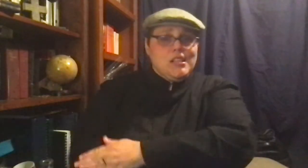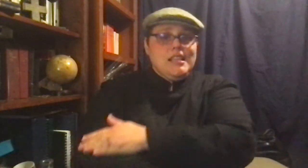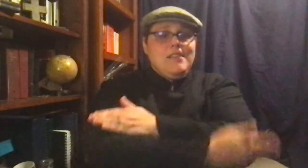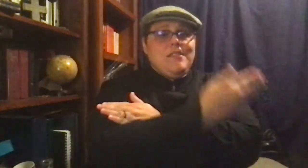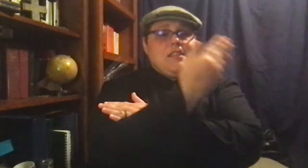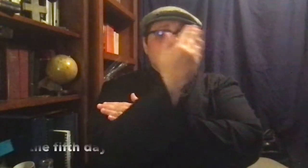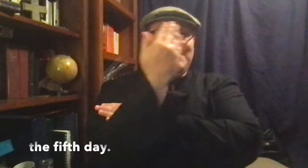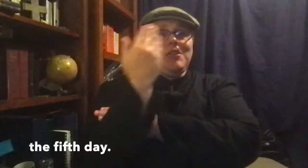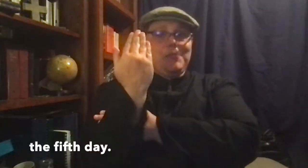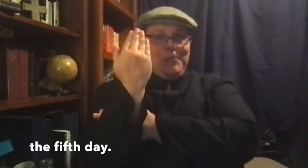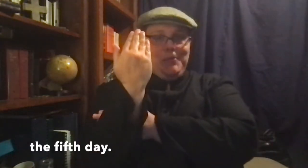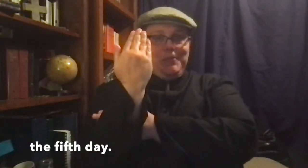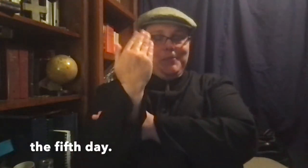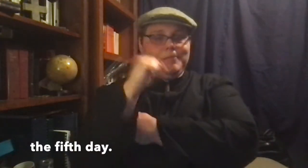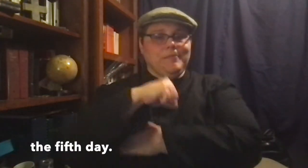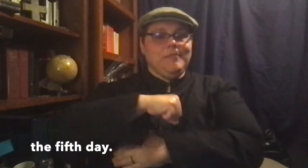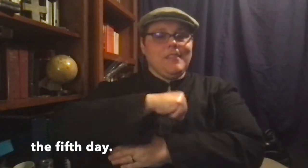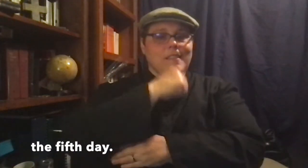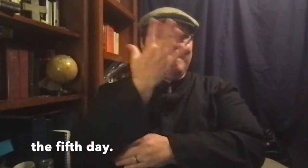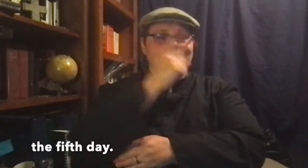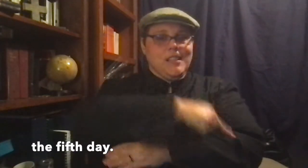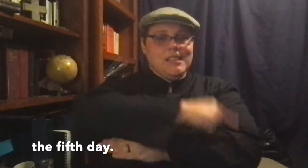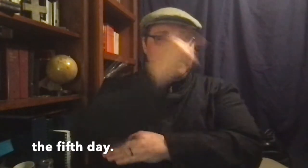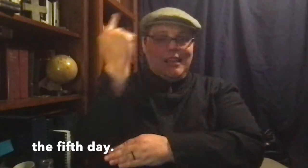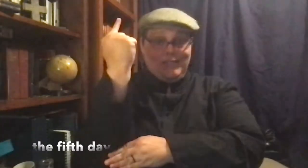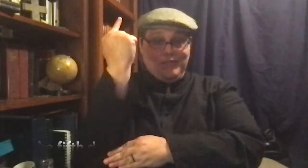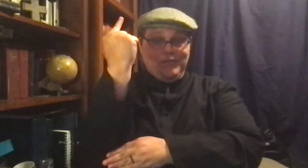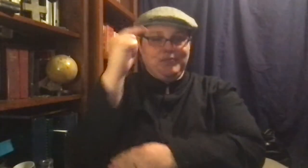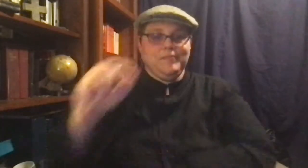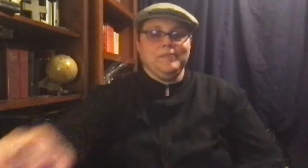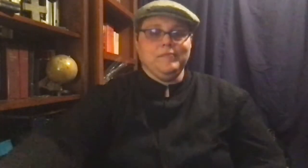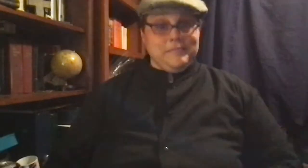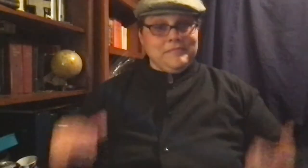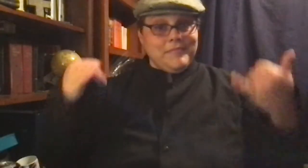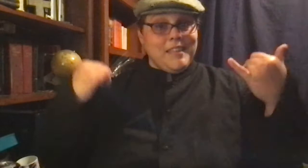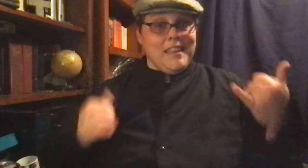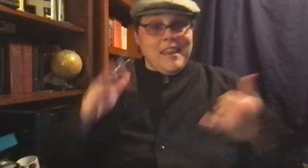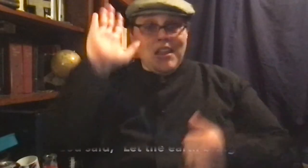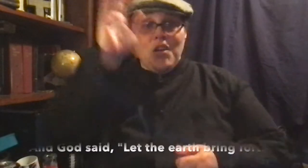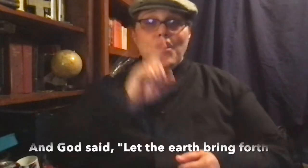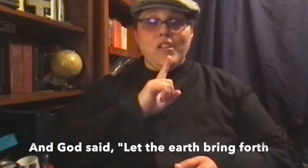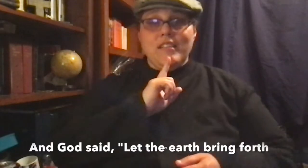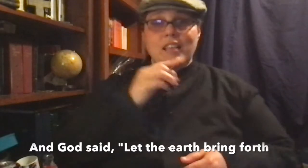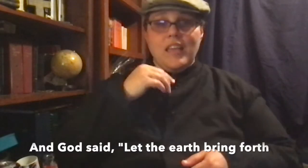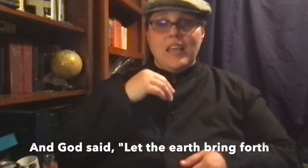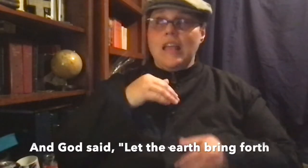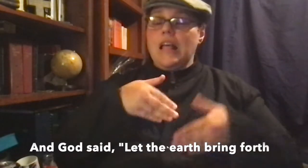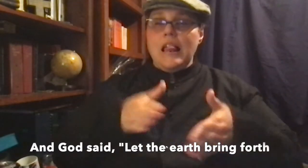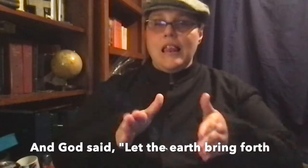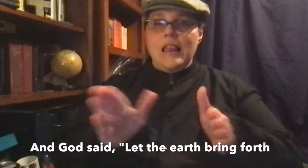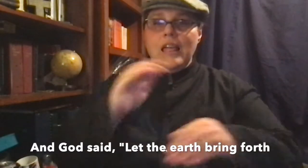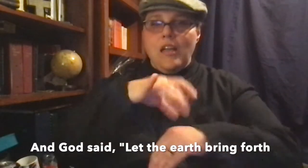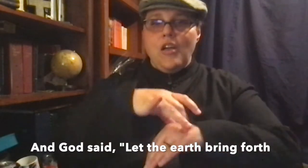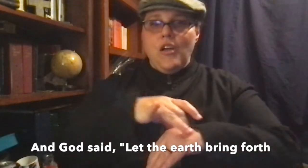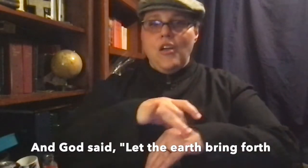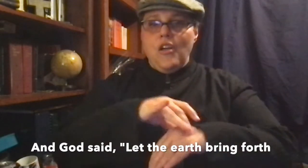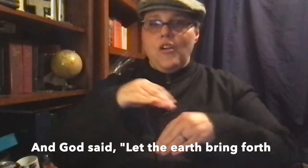And there was evening and there was morning, the fifth day. And God said, let